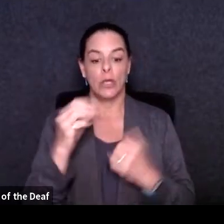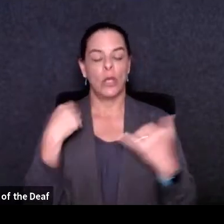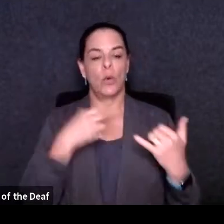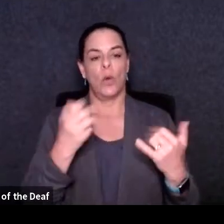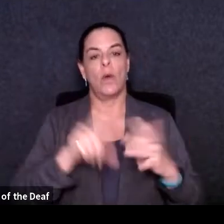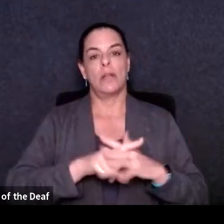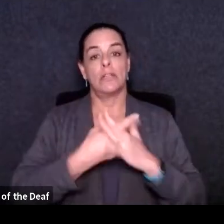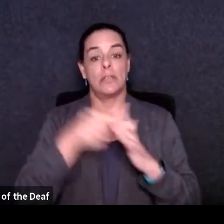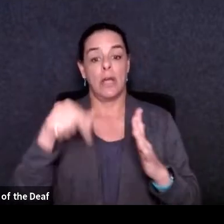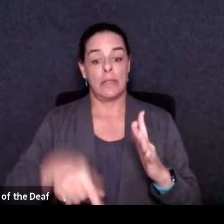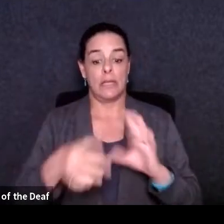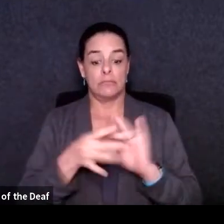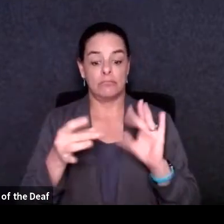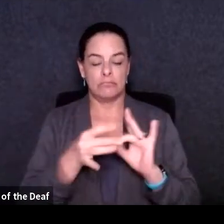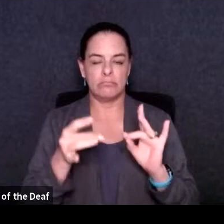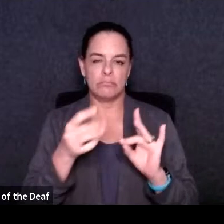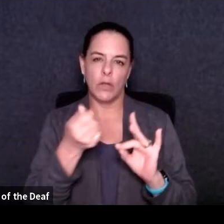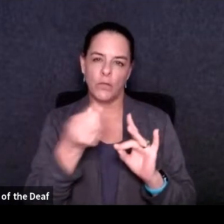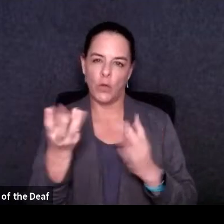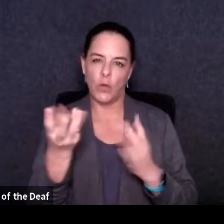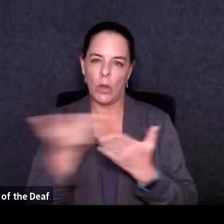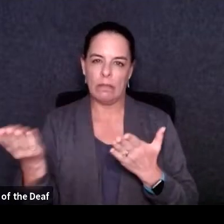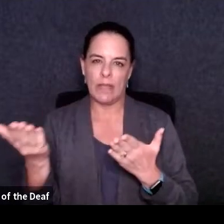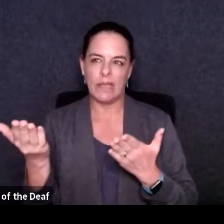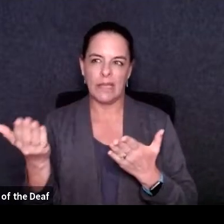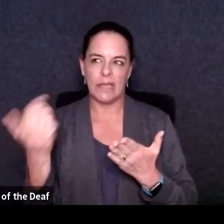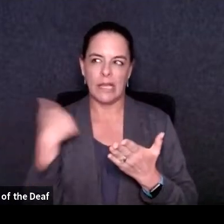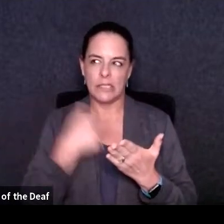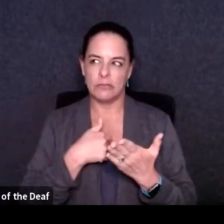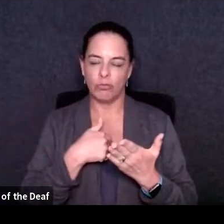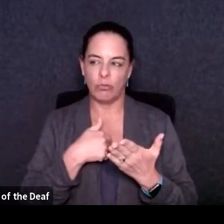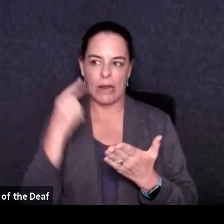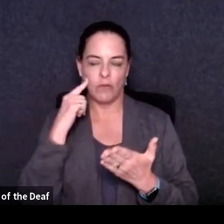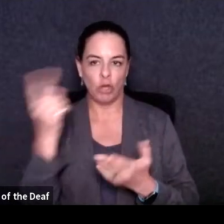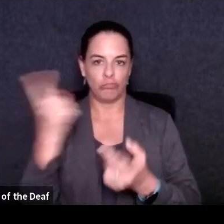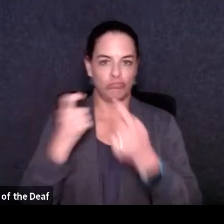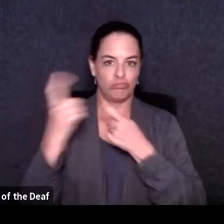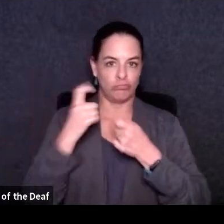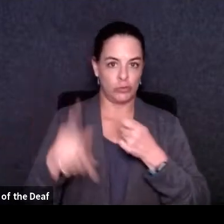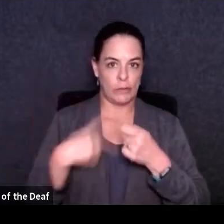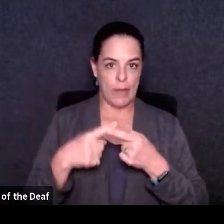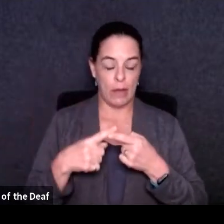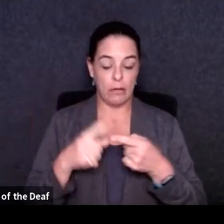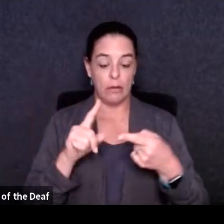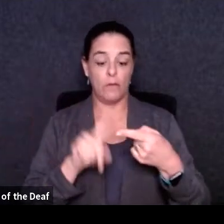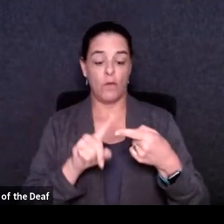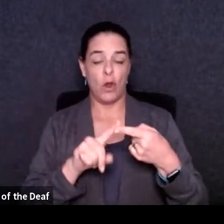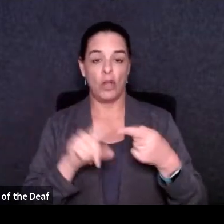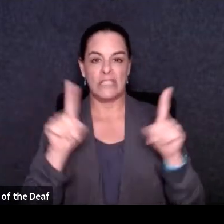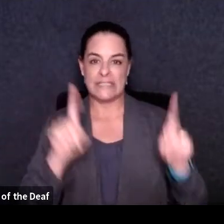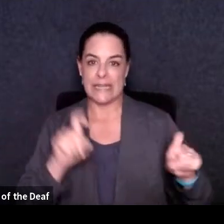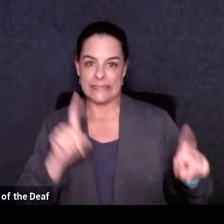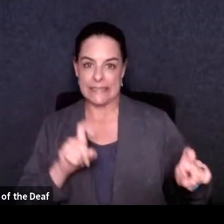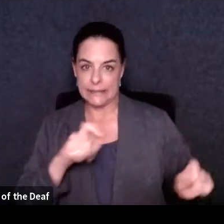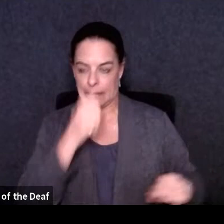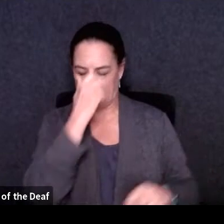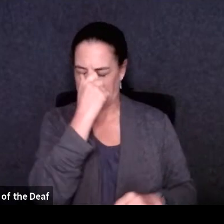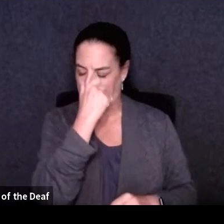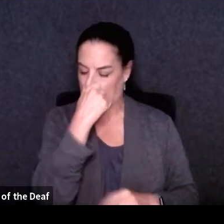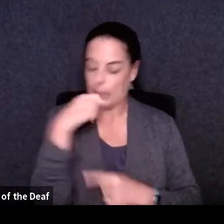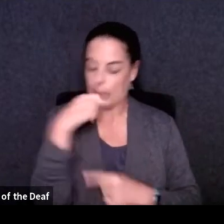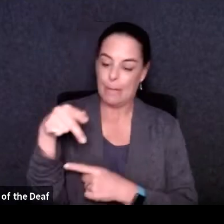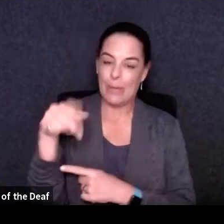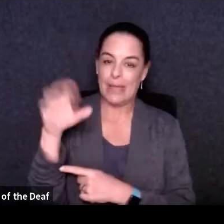talking about a few topics that we have recently been receiving questions about. The first is testing. The PCR